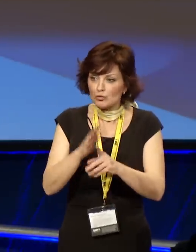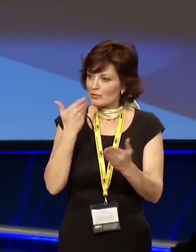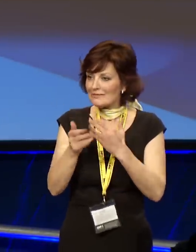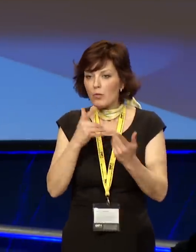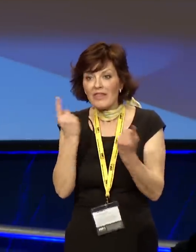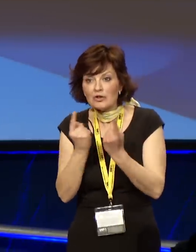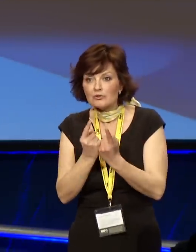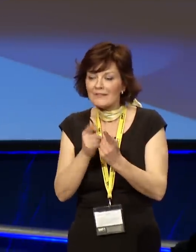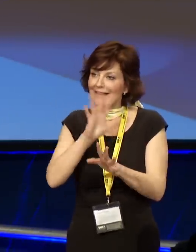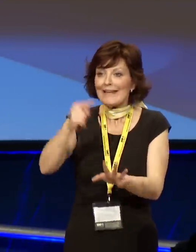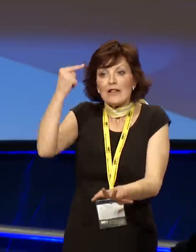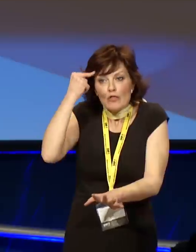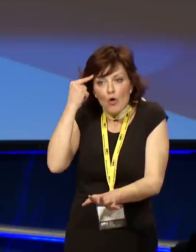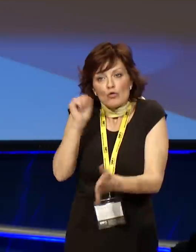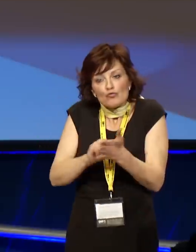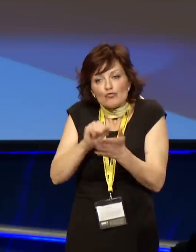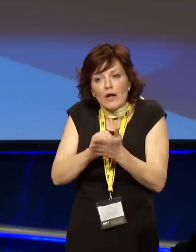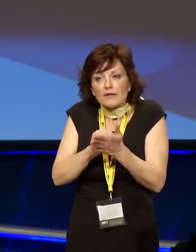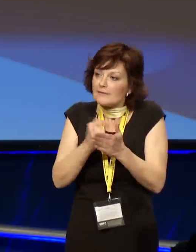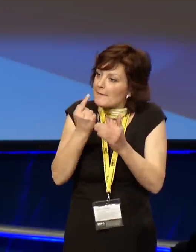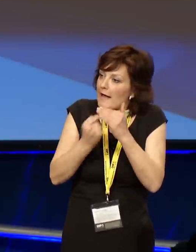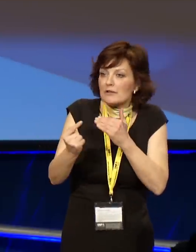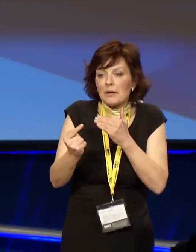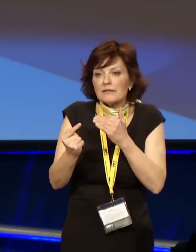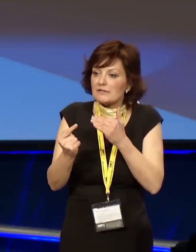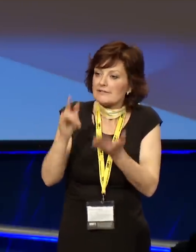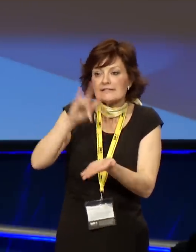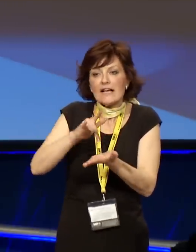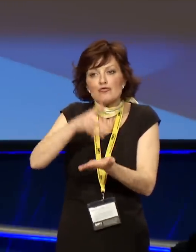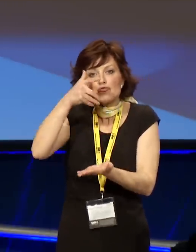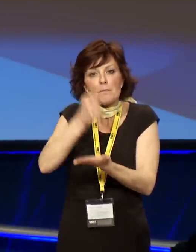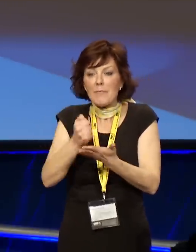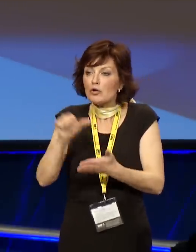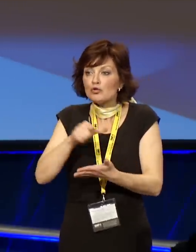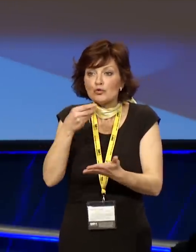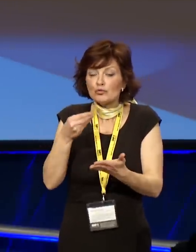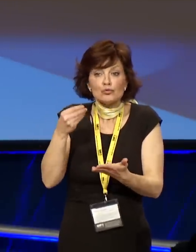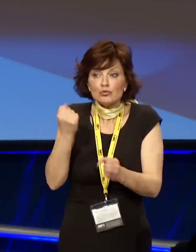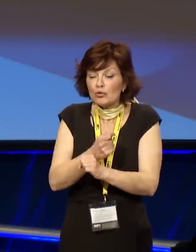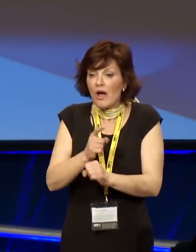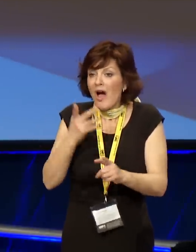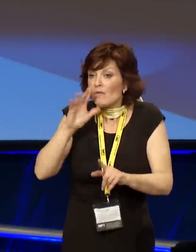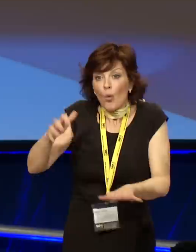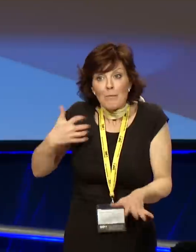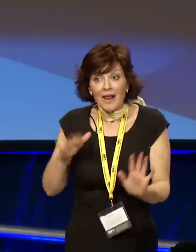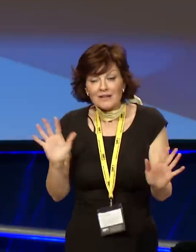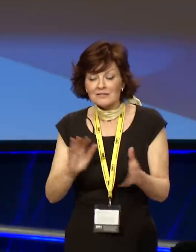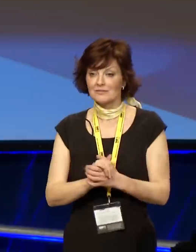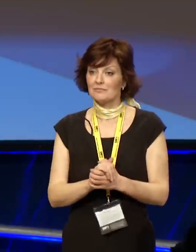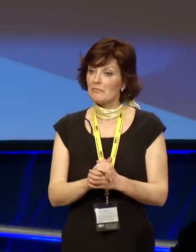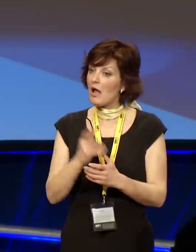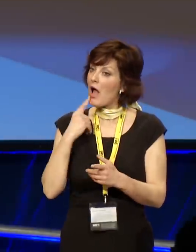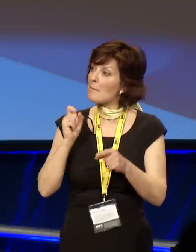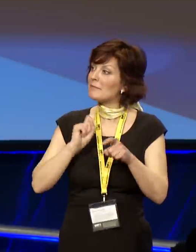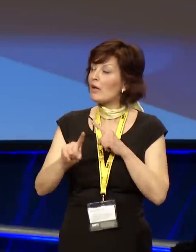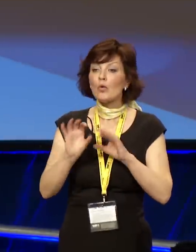issue as he thought an independent central bank should do. And I have no complaints whatsoever. And I have particularly